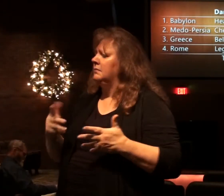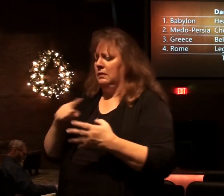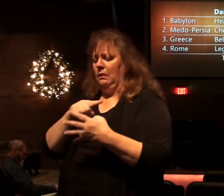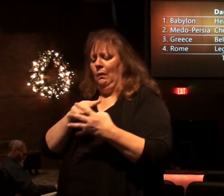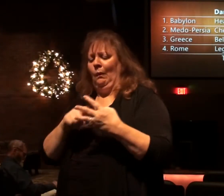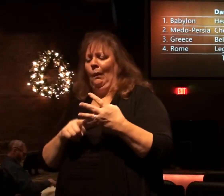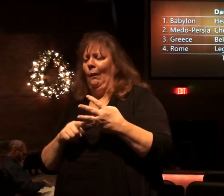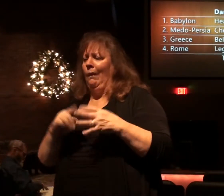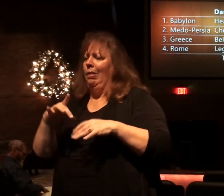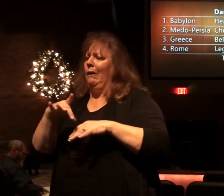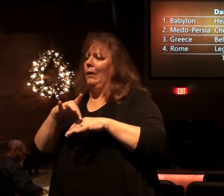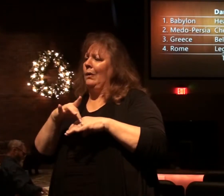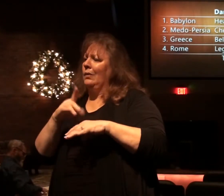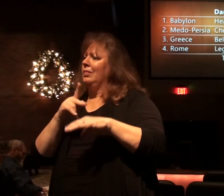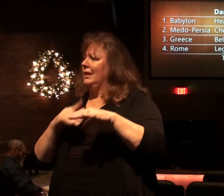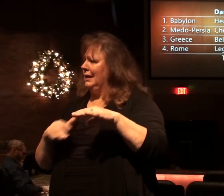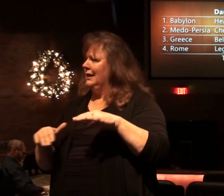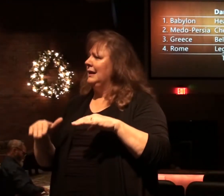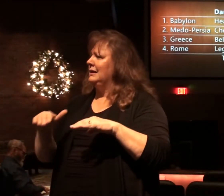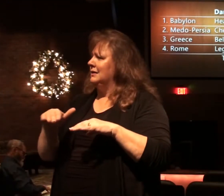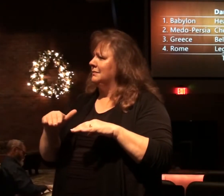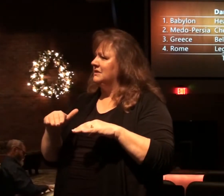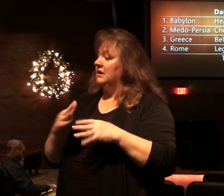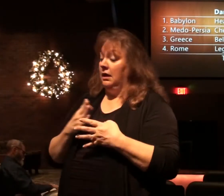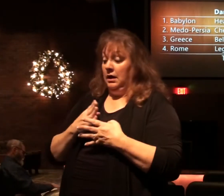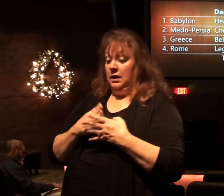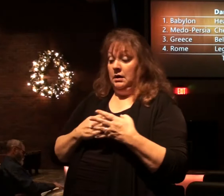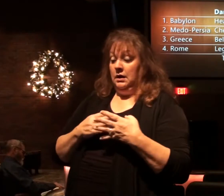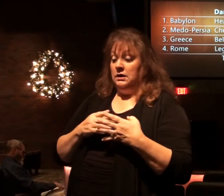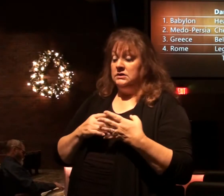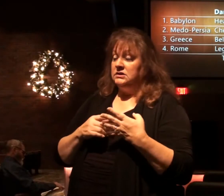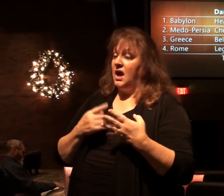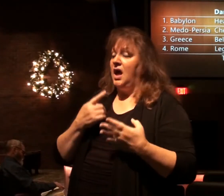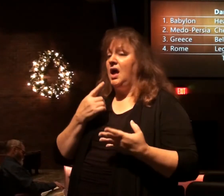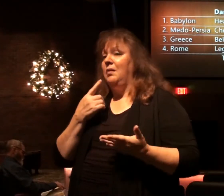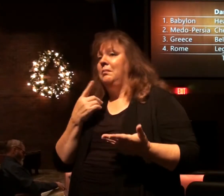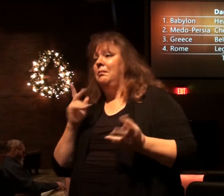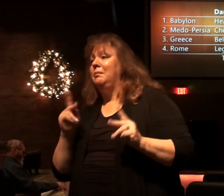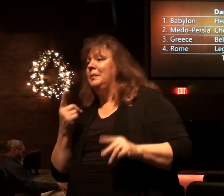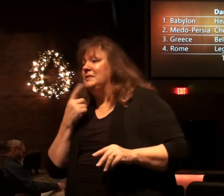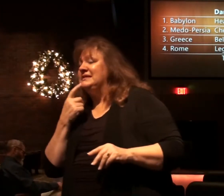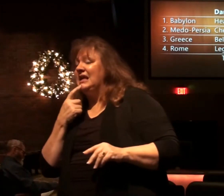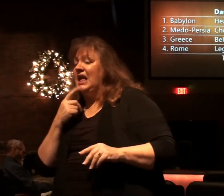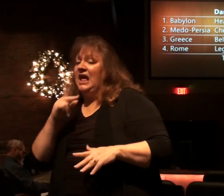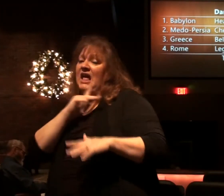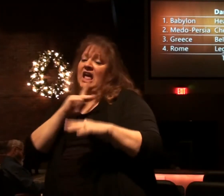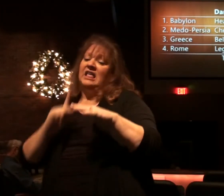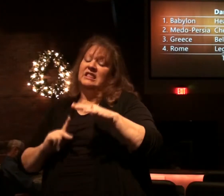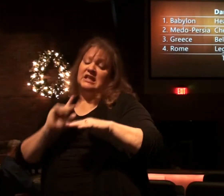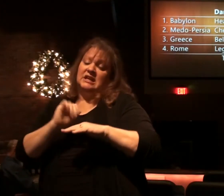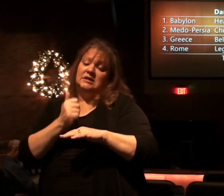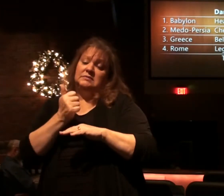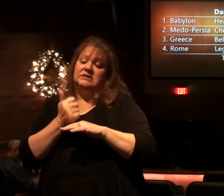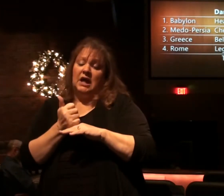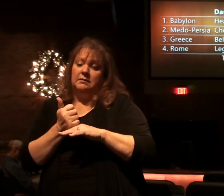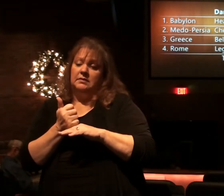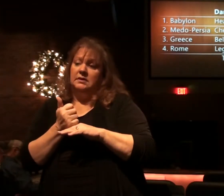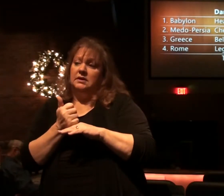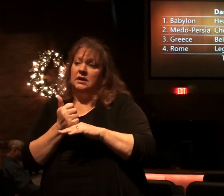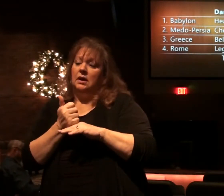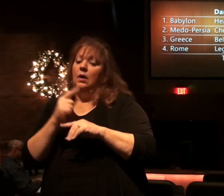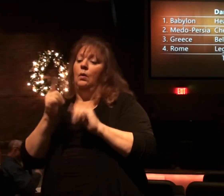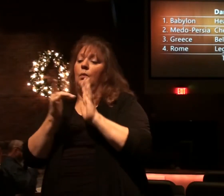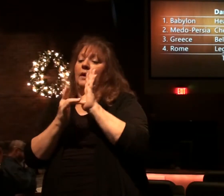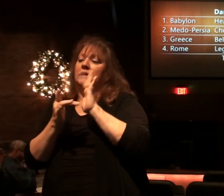all earthly kingdoms. Because some say, well, the kingdom established was the kingdom established